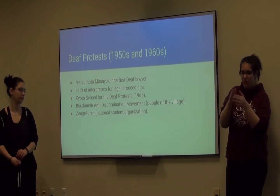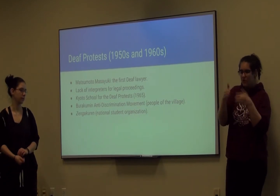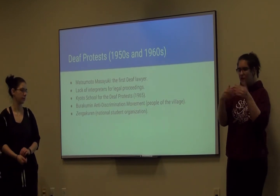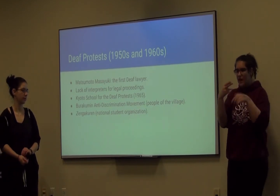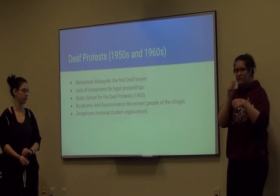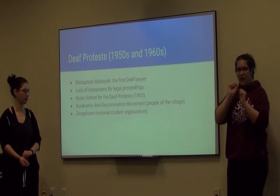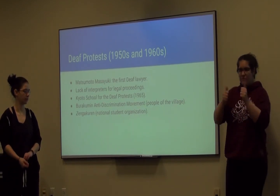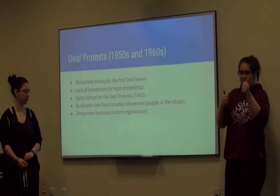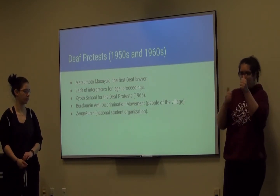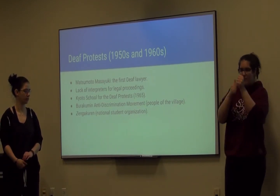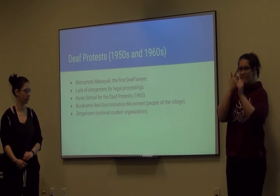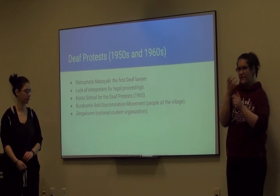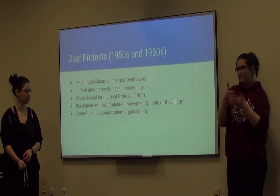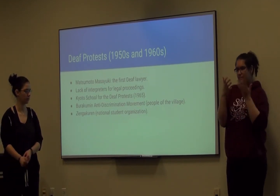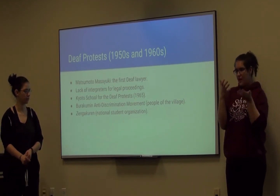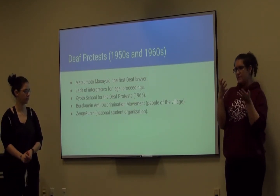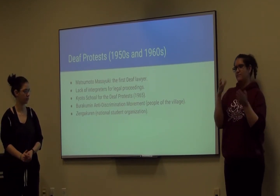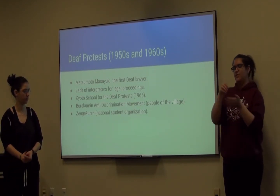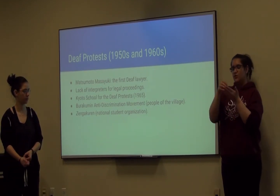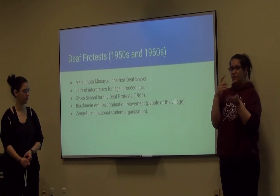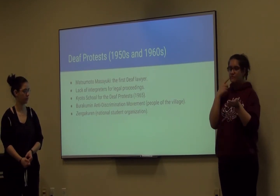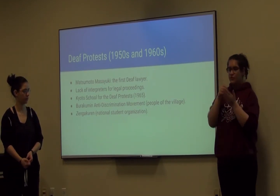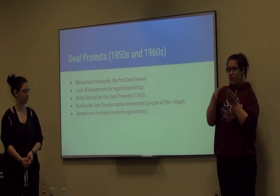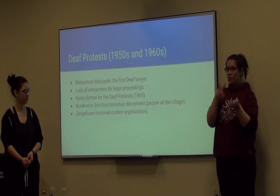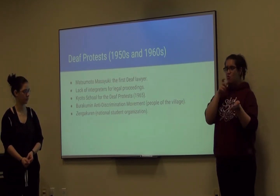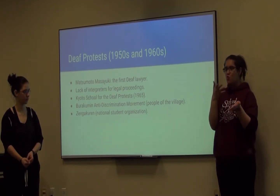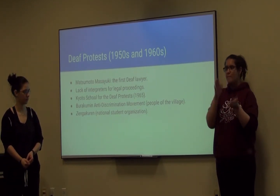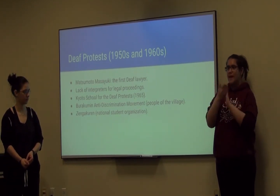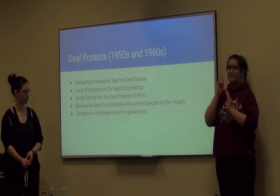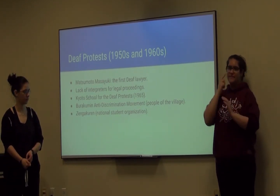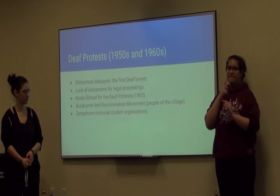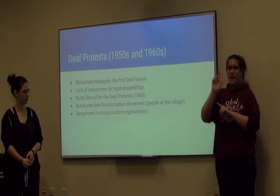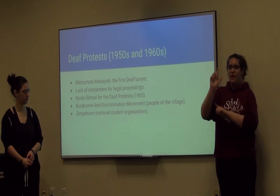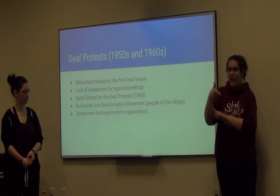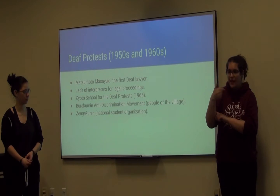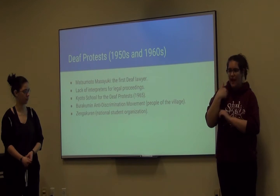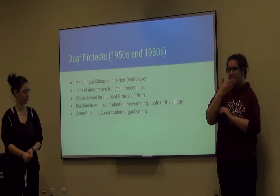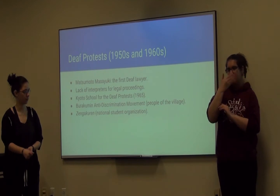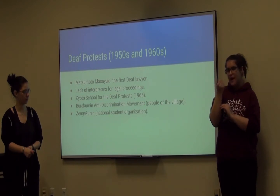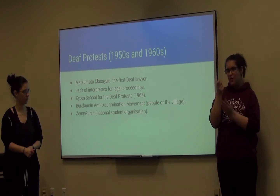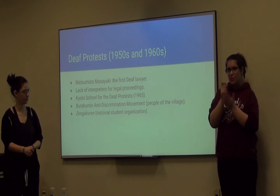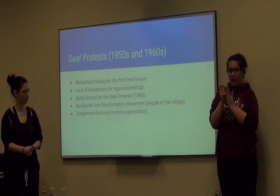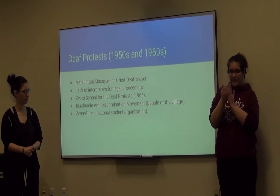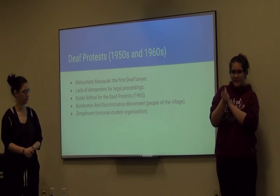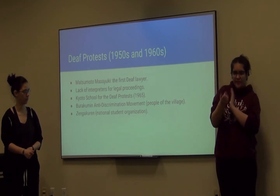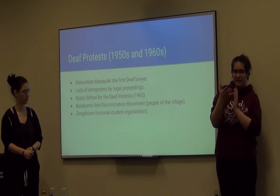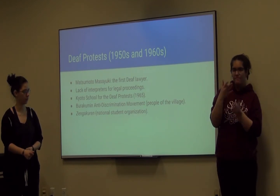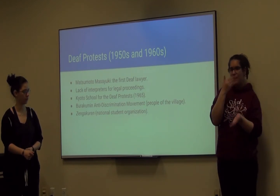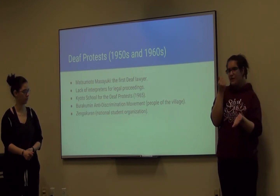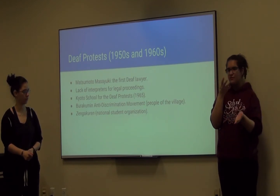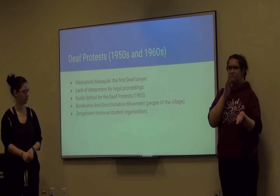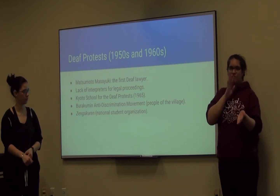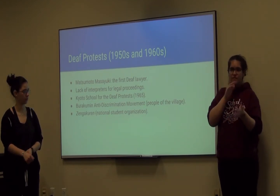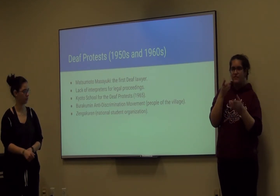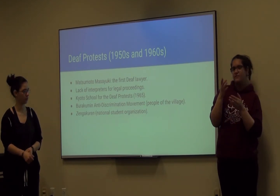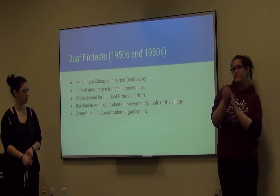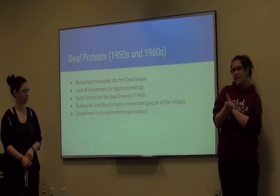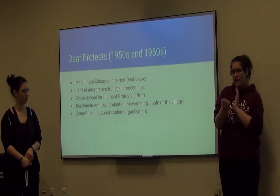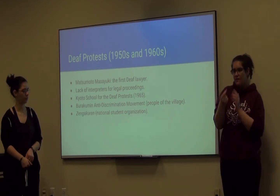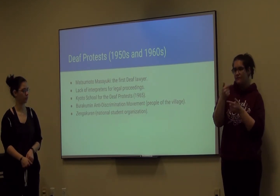up. So by middle school and high school, they weren't really able to keep up with their education, especially if they had become, the students who were